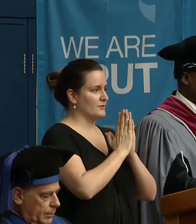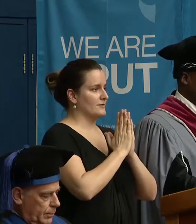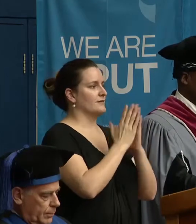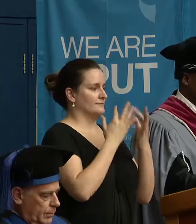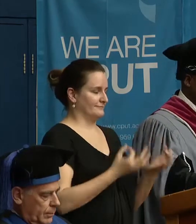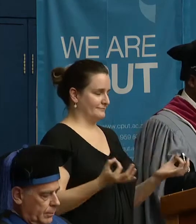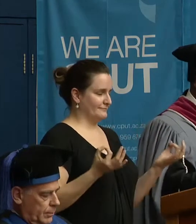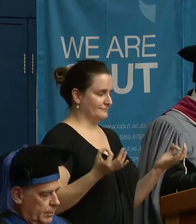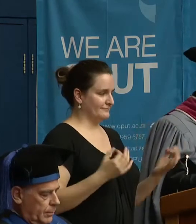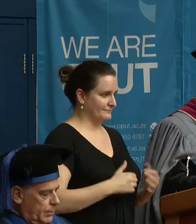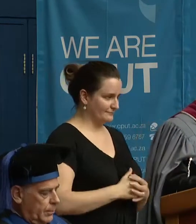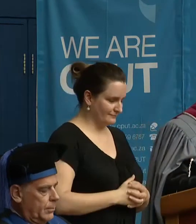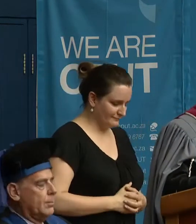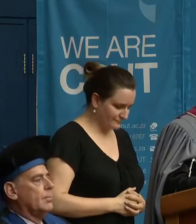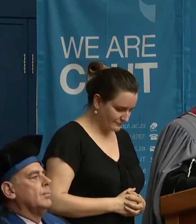meditation, please?